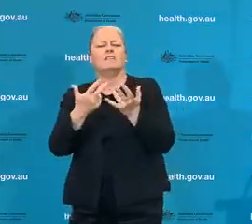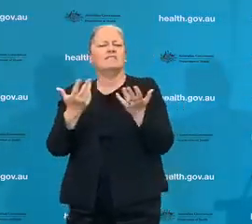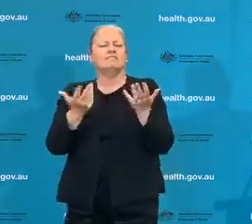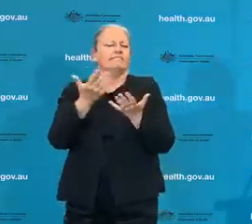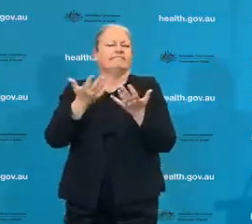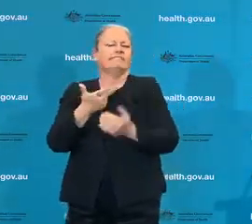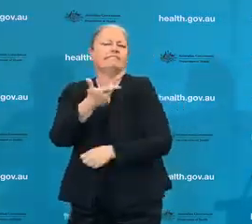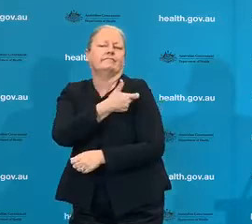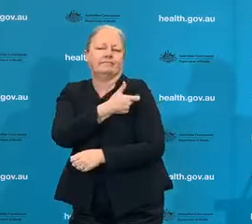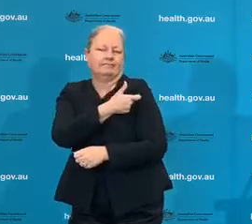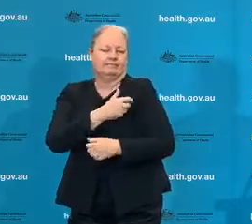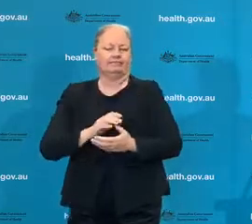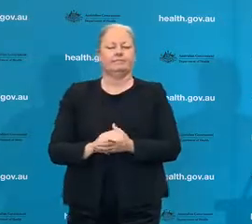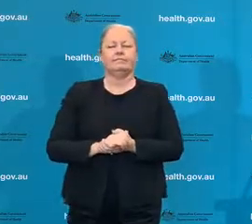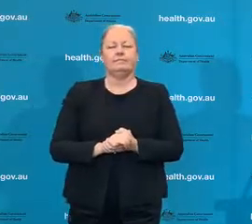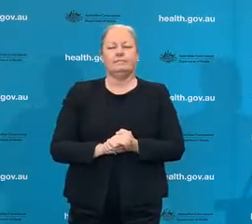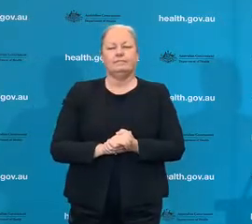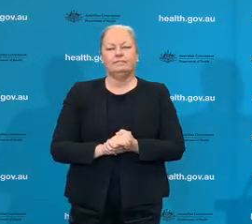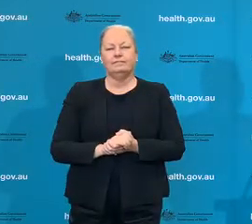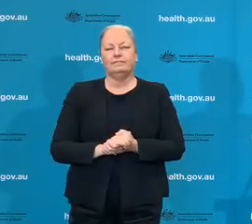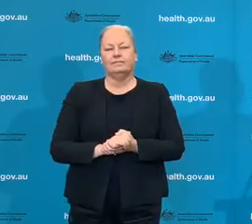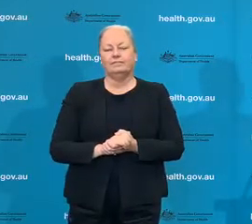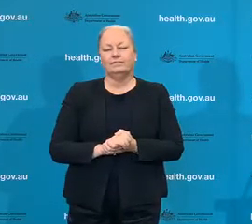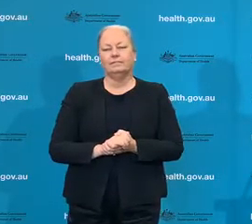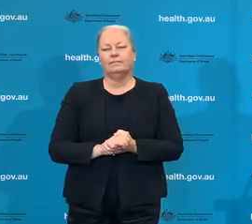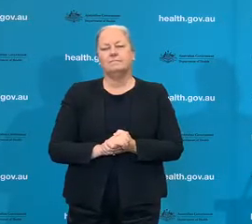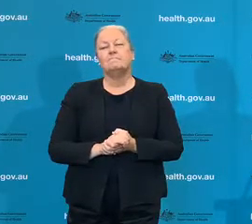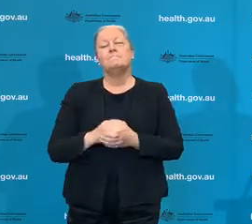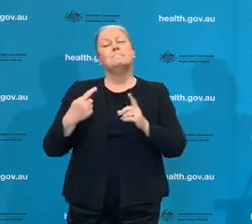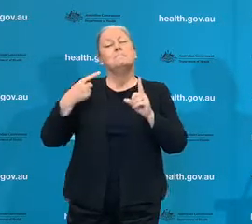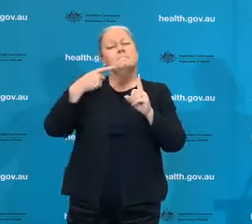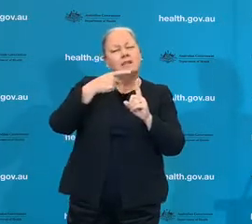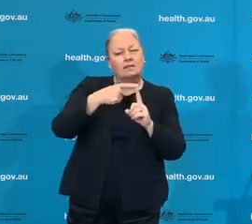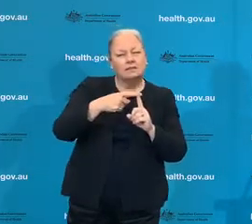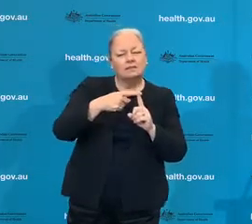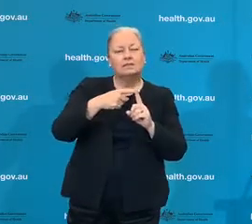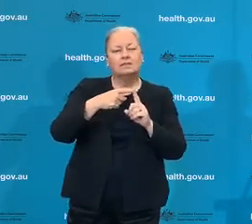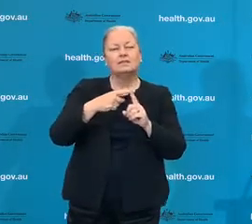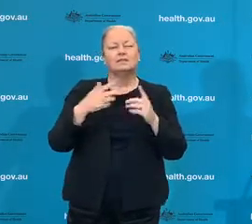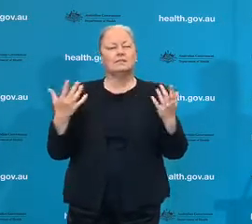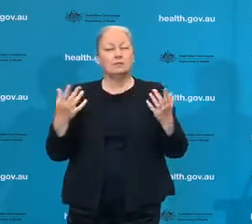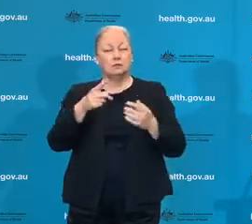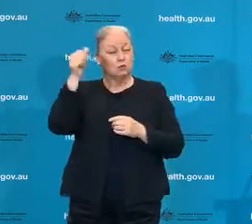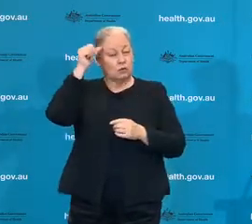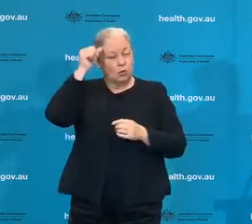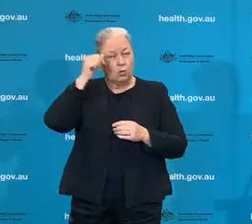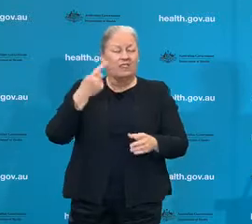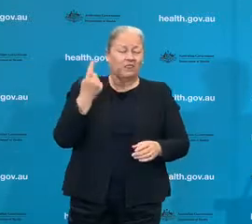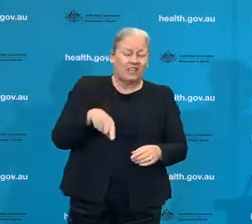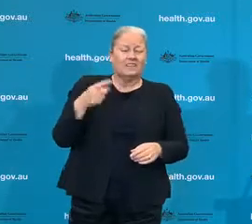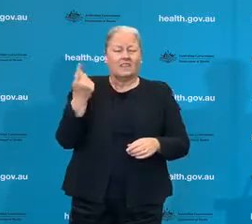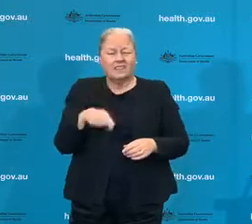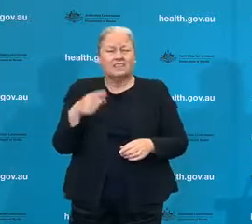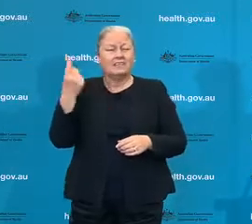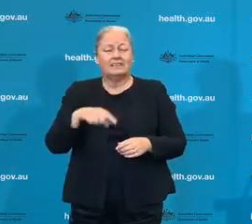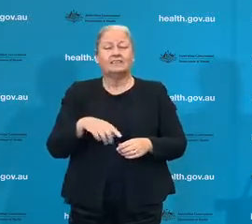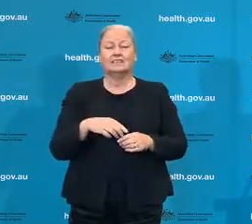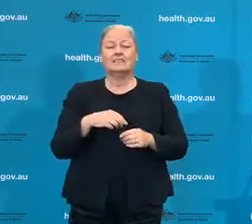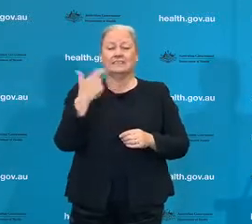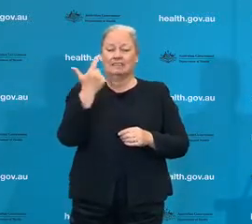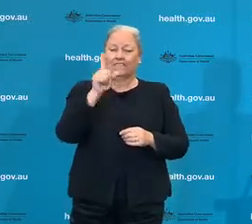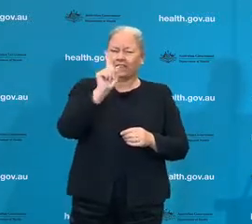got. And finally, it's worth remembering that out of many thousands, 17,000 with a